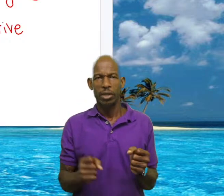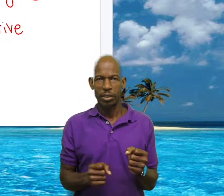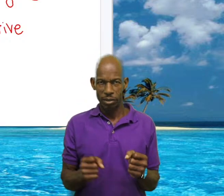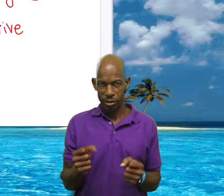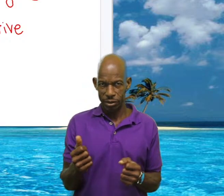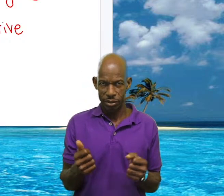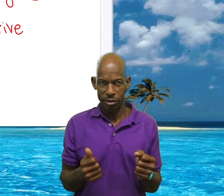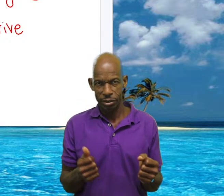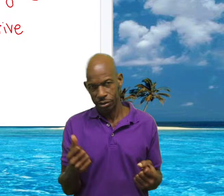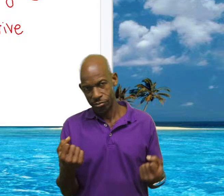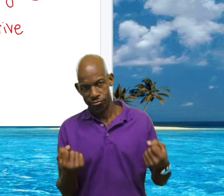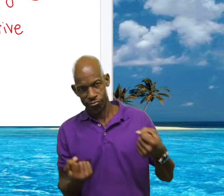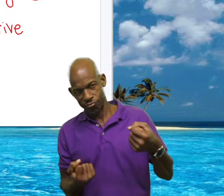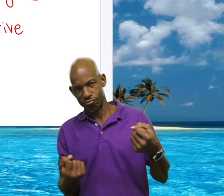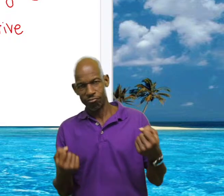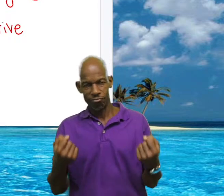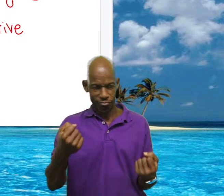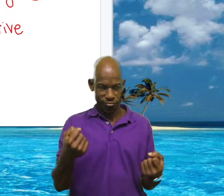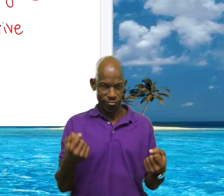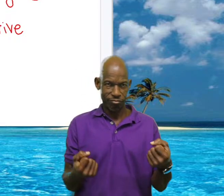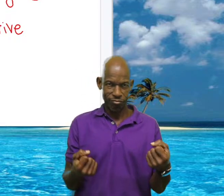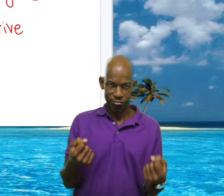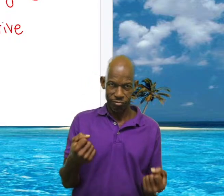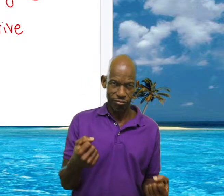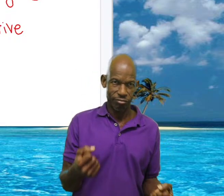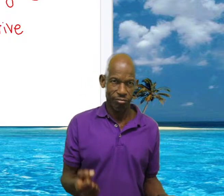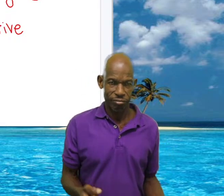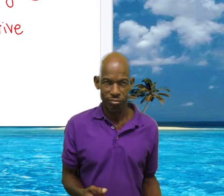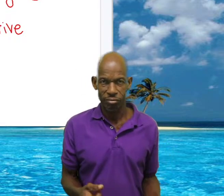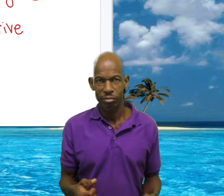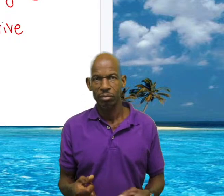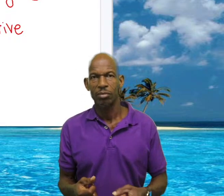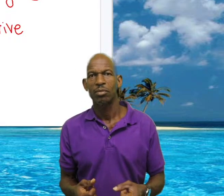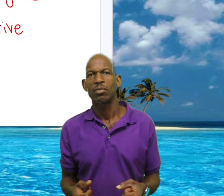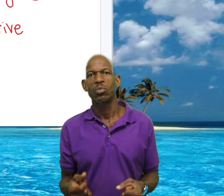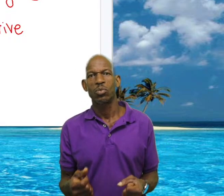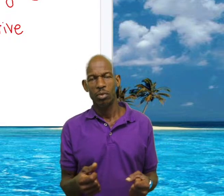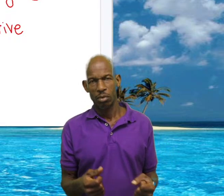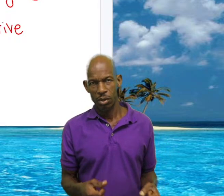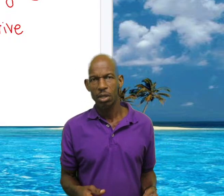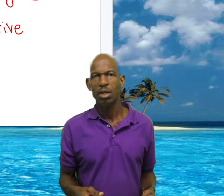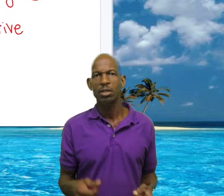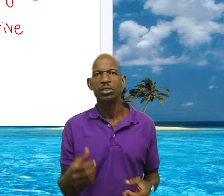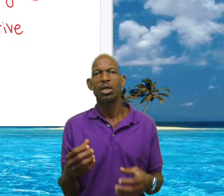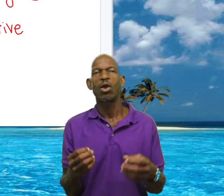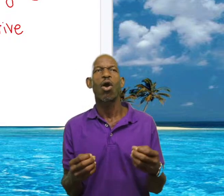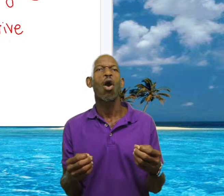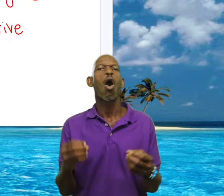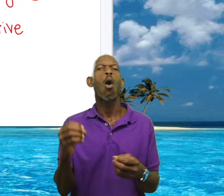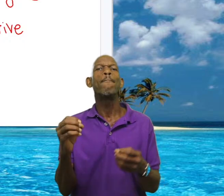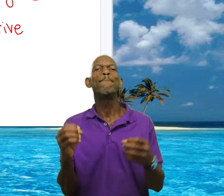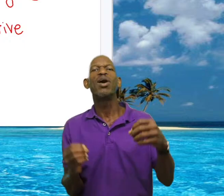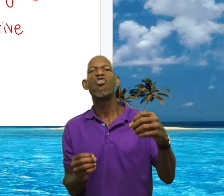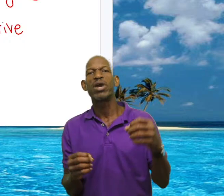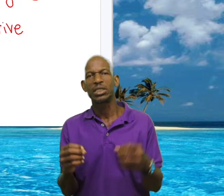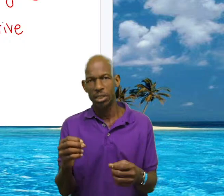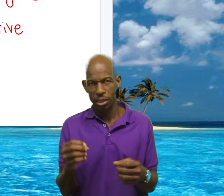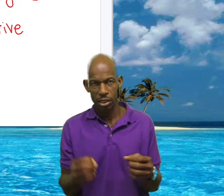are driving the machine, but we always say they are operating. They're operating the machine. They're driving. They have all